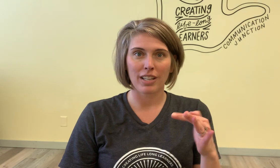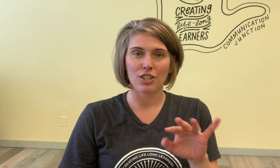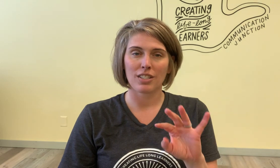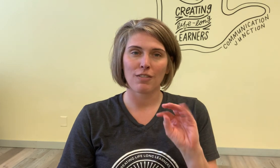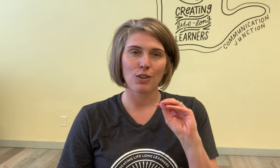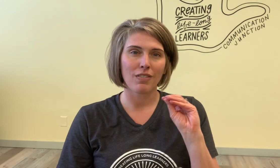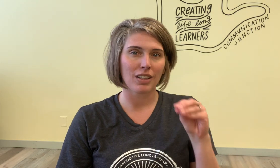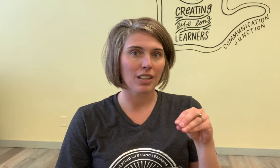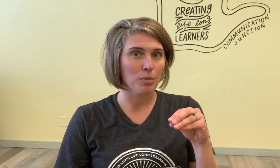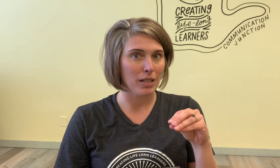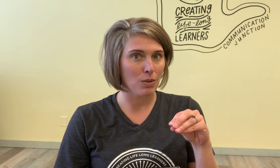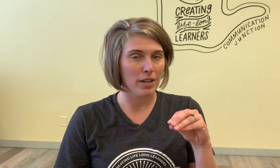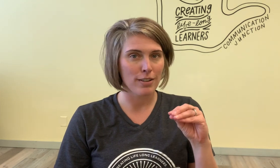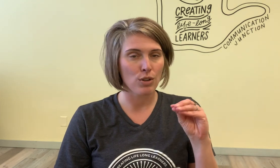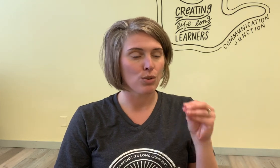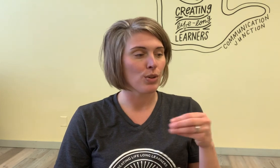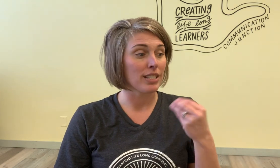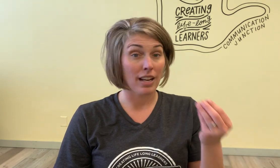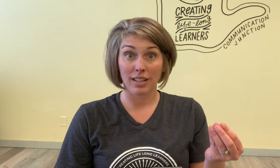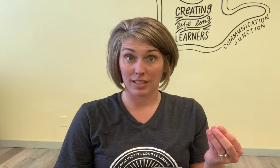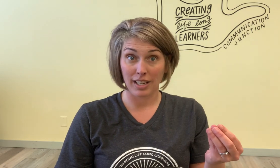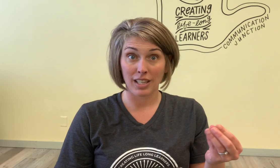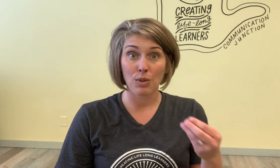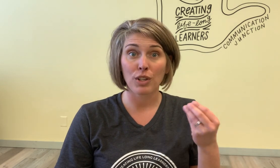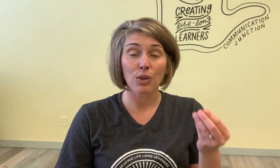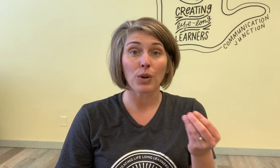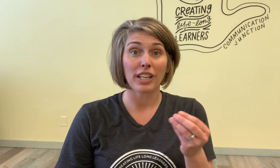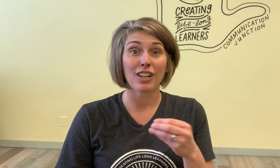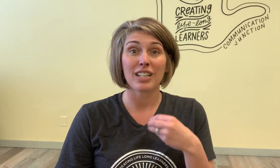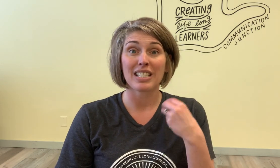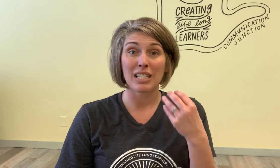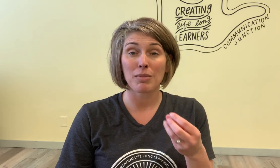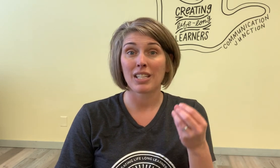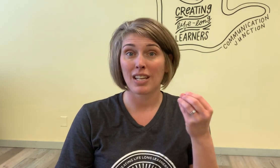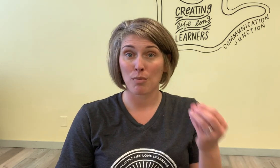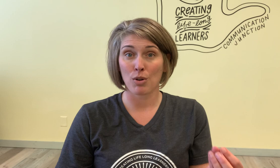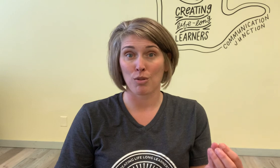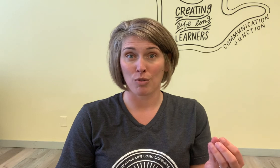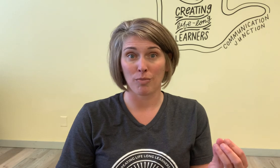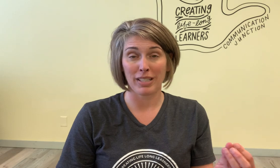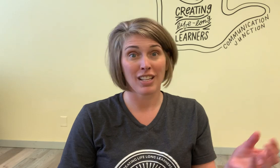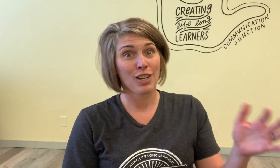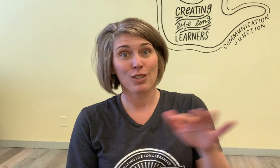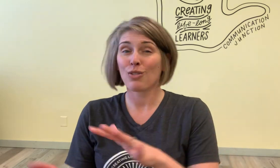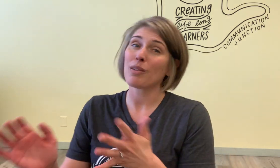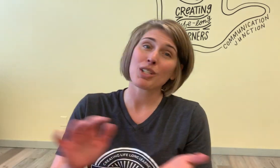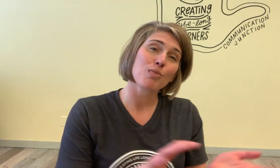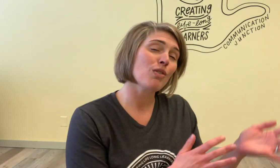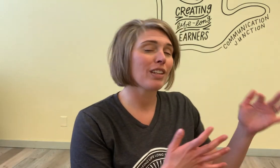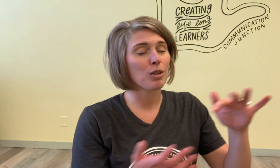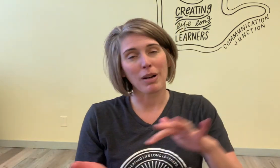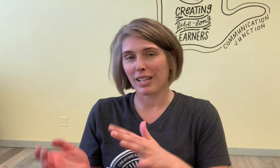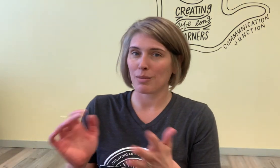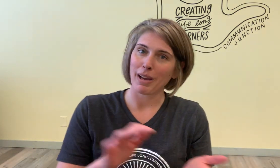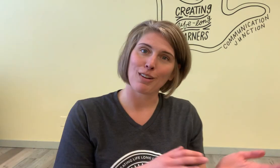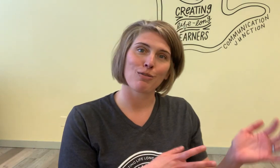ages. If you have a little bitty one who is not yet signing, what you're working on is imitating motor movements. So them just moving their bodies back and